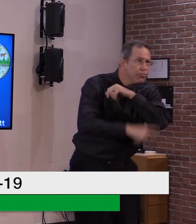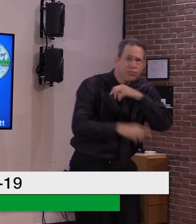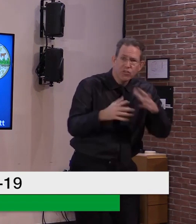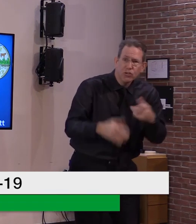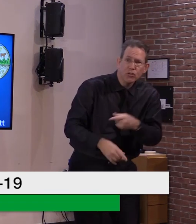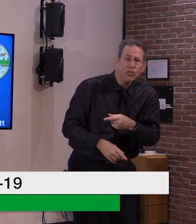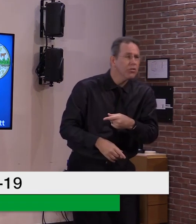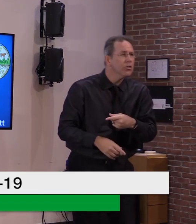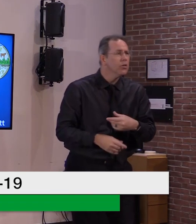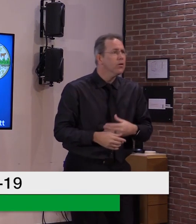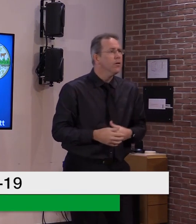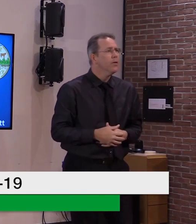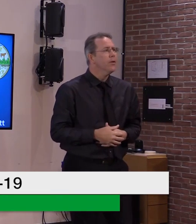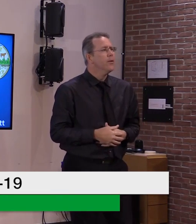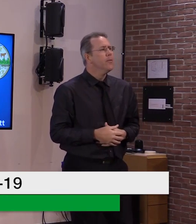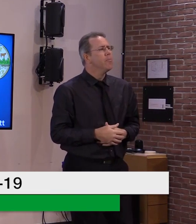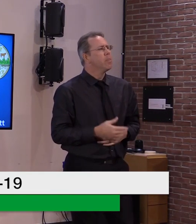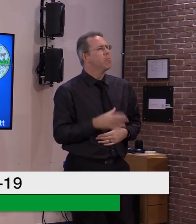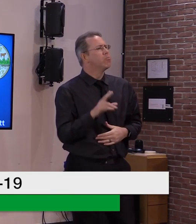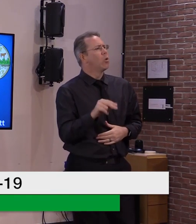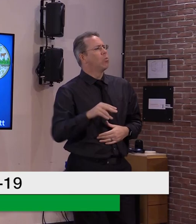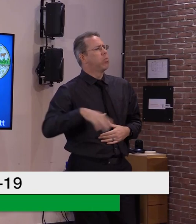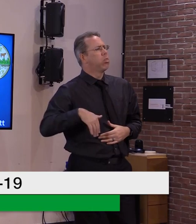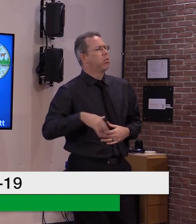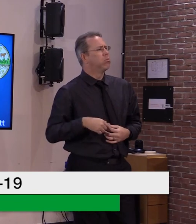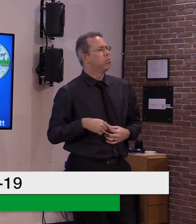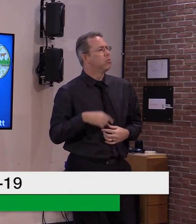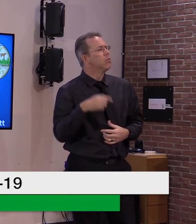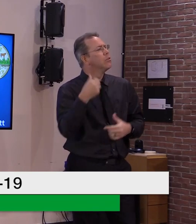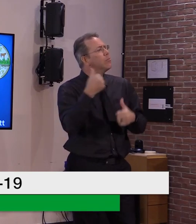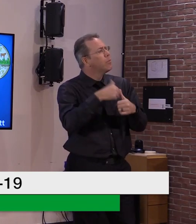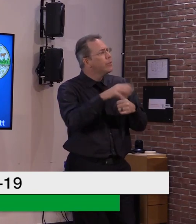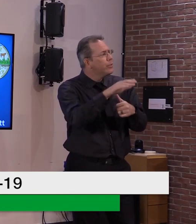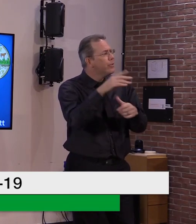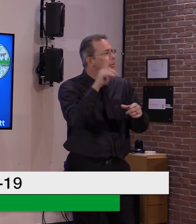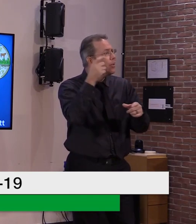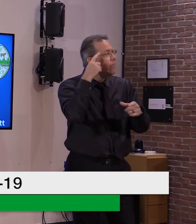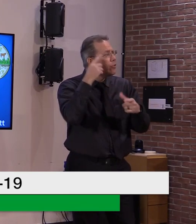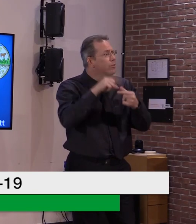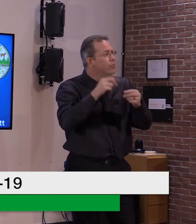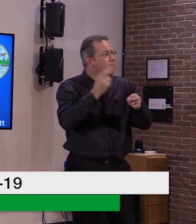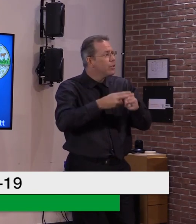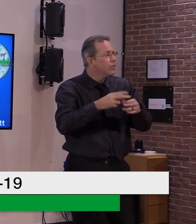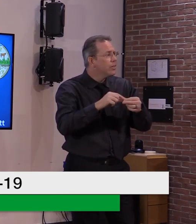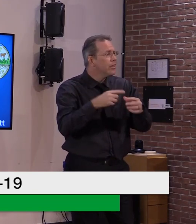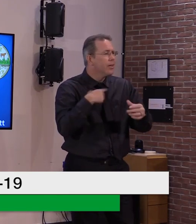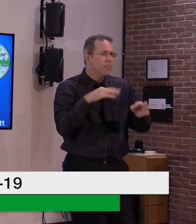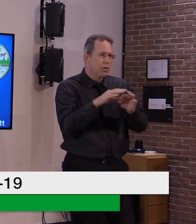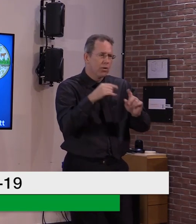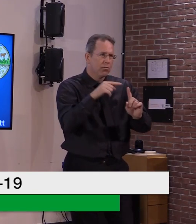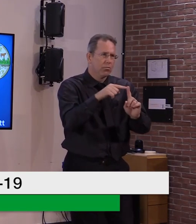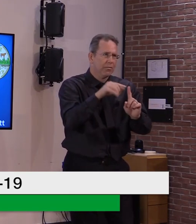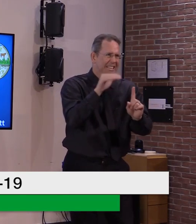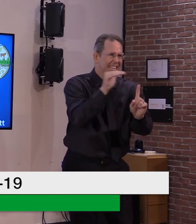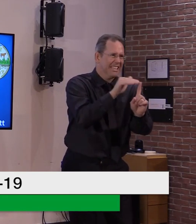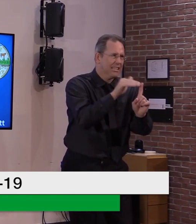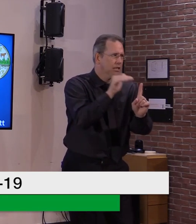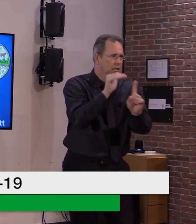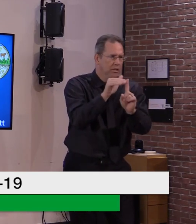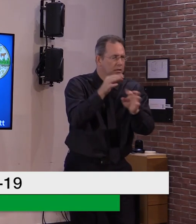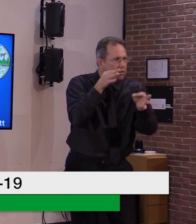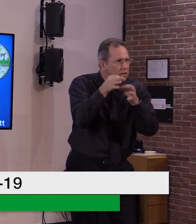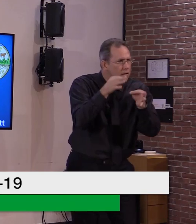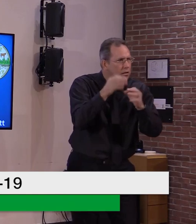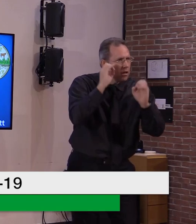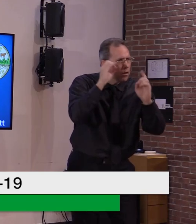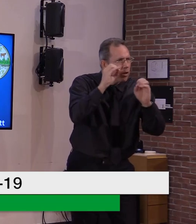governor described earlier the the primary mechanism at this point remains education and that has worked incredibly well